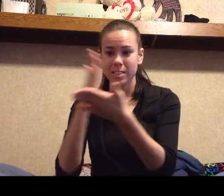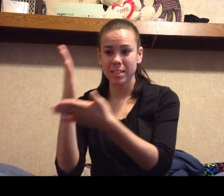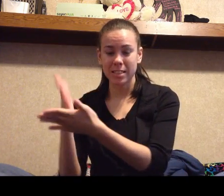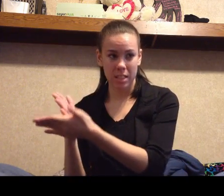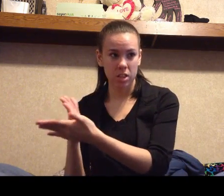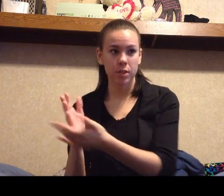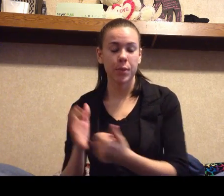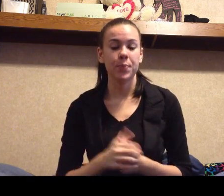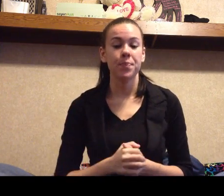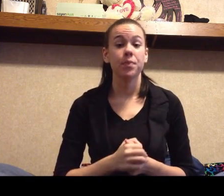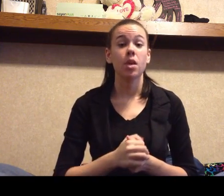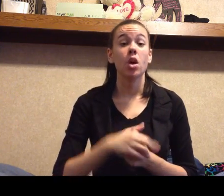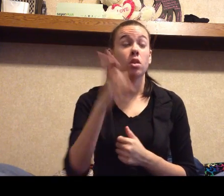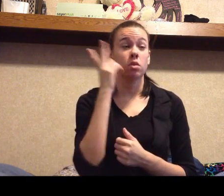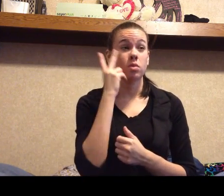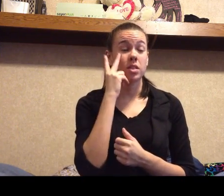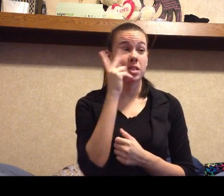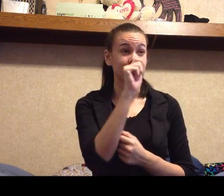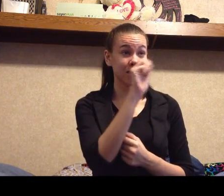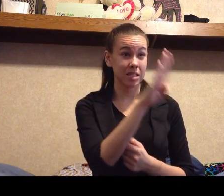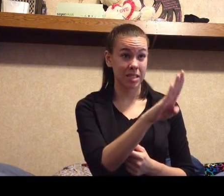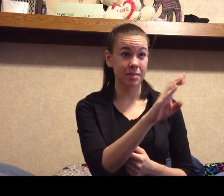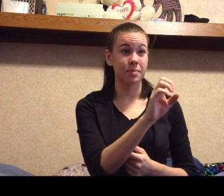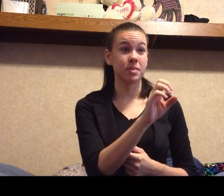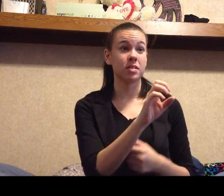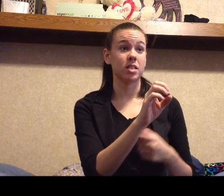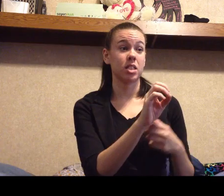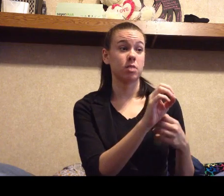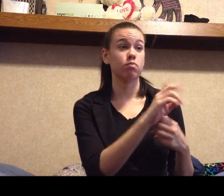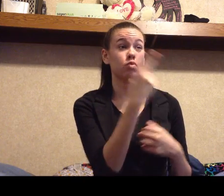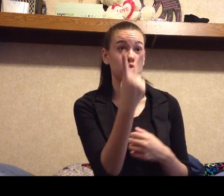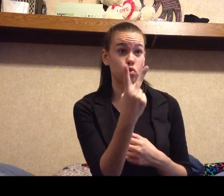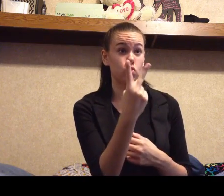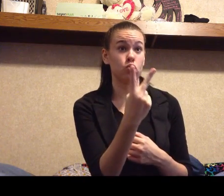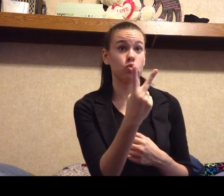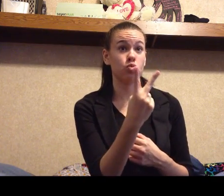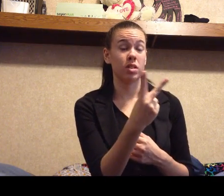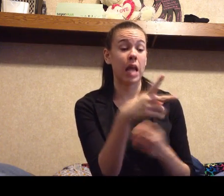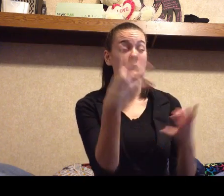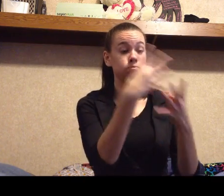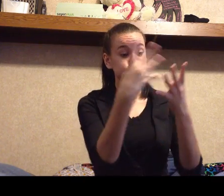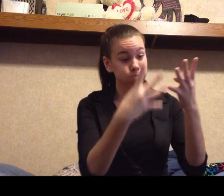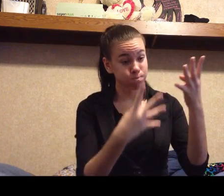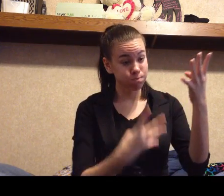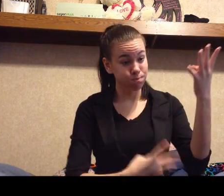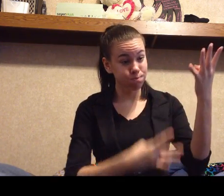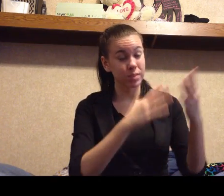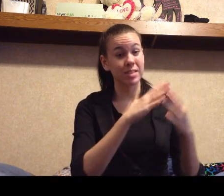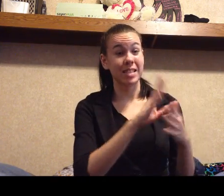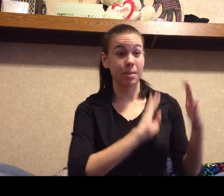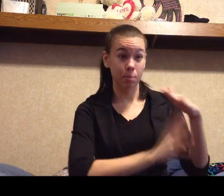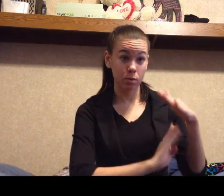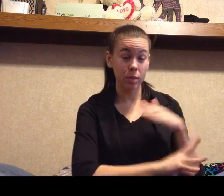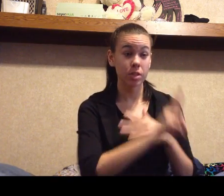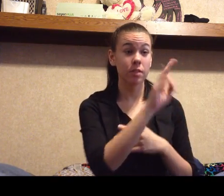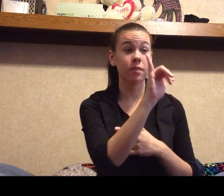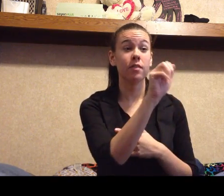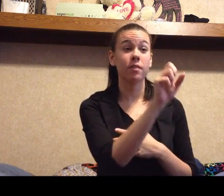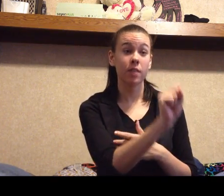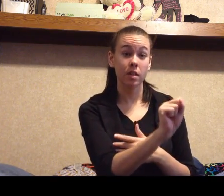You will see two tabs that list all the different types of immigration visas and non-immigration visas. Also,